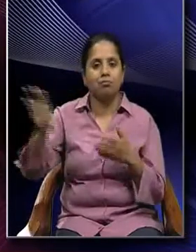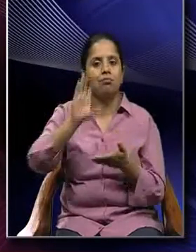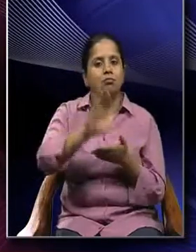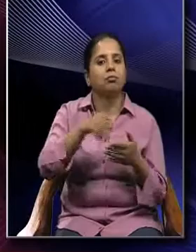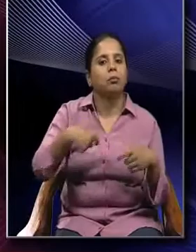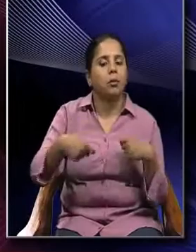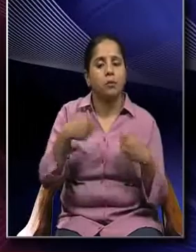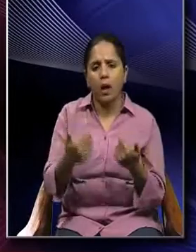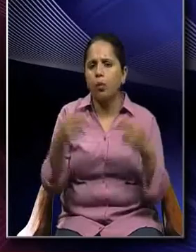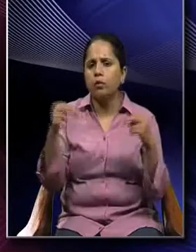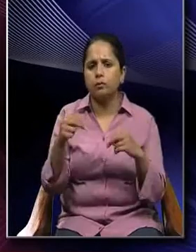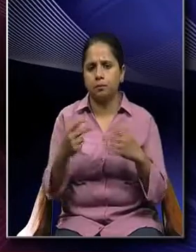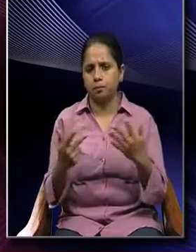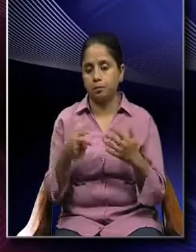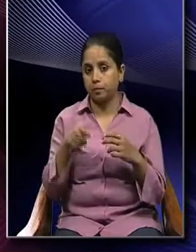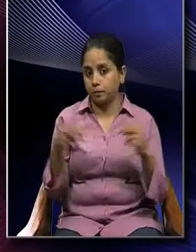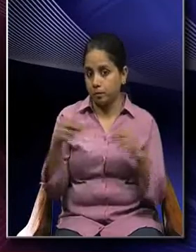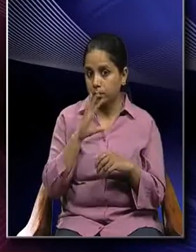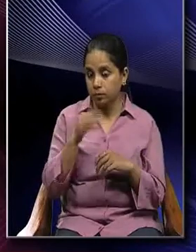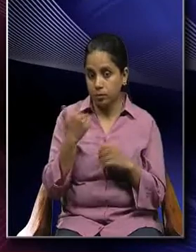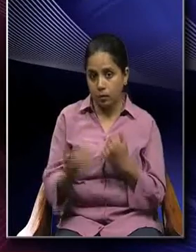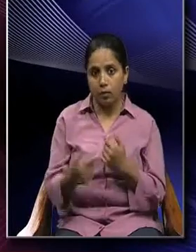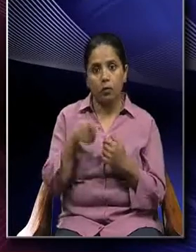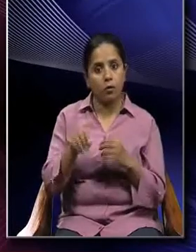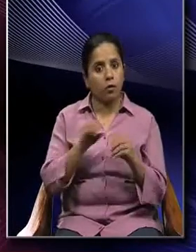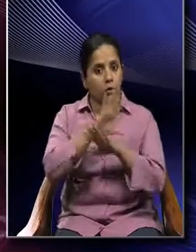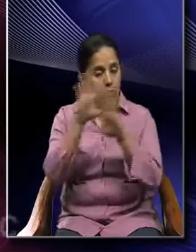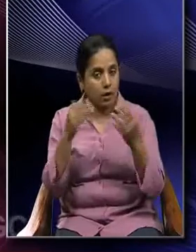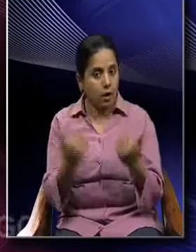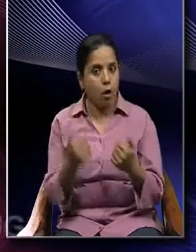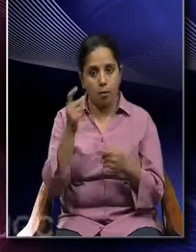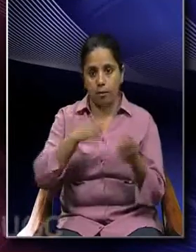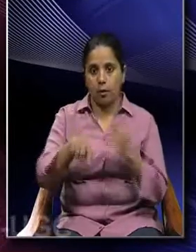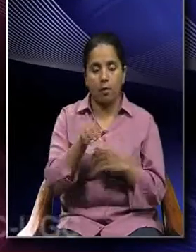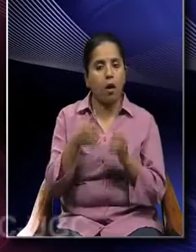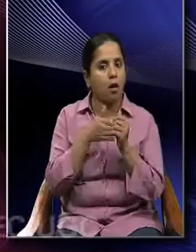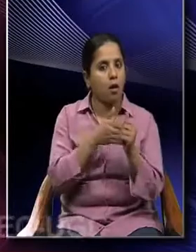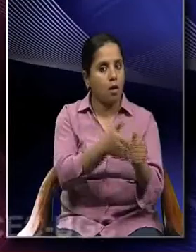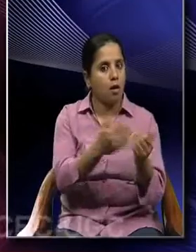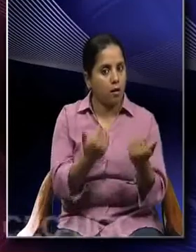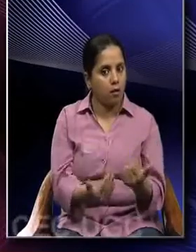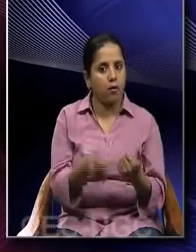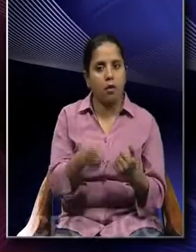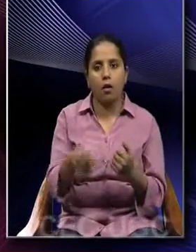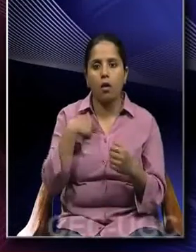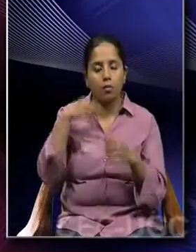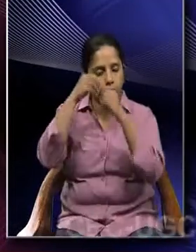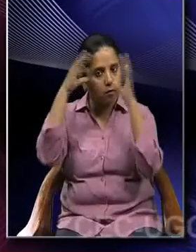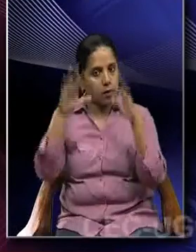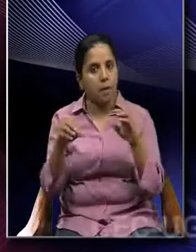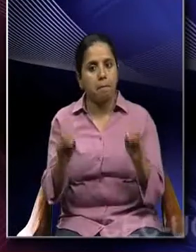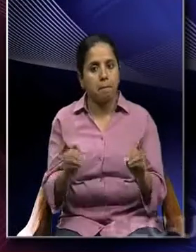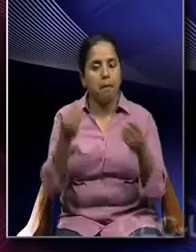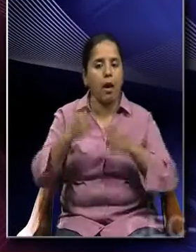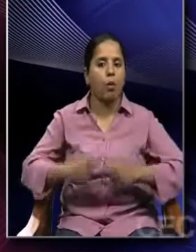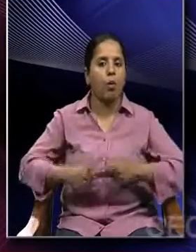is needed? The need is that the enlightened corporates they are guided by a holistic vision of improving the